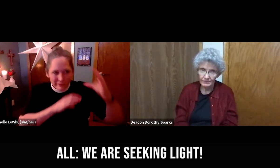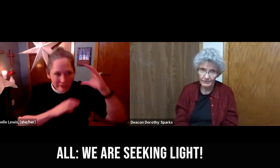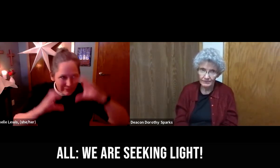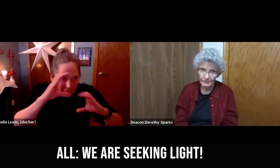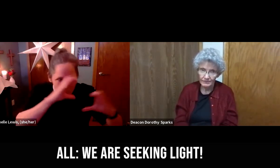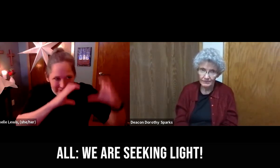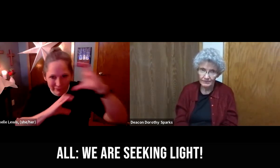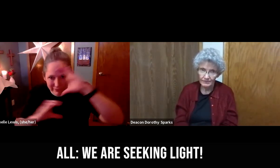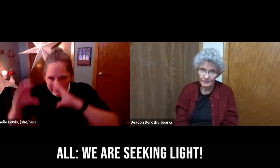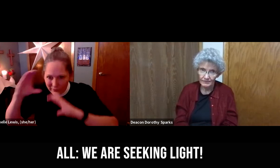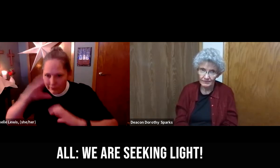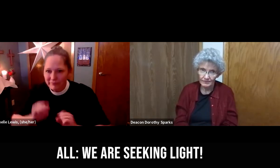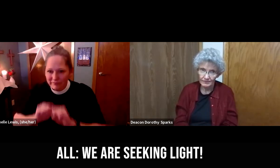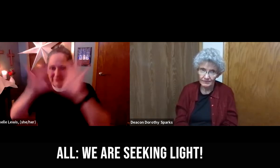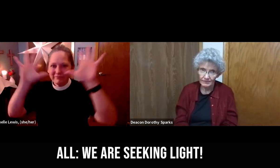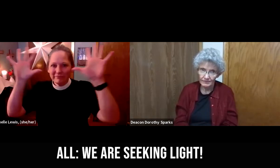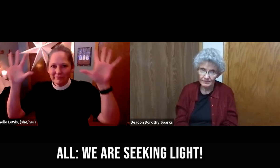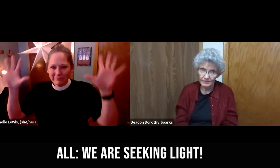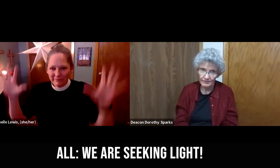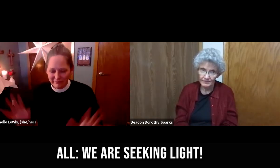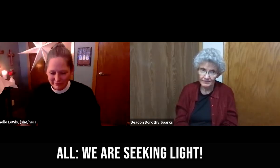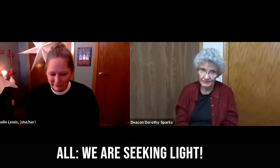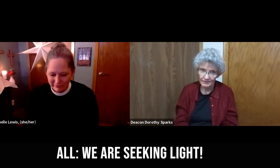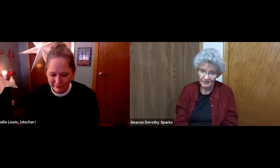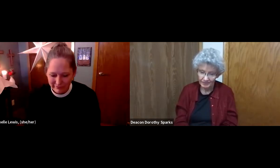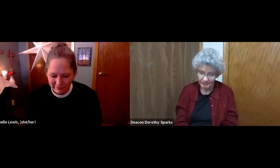we are seeking light.